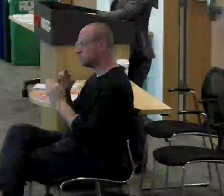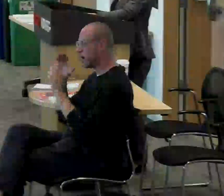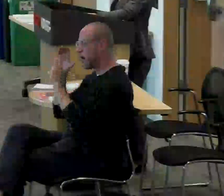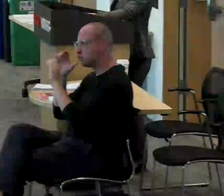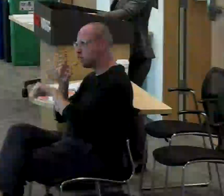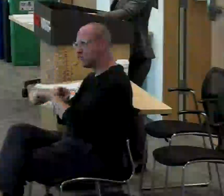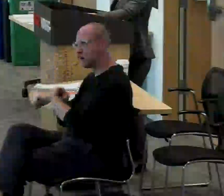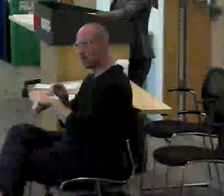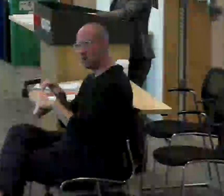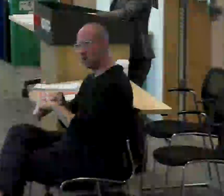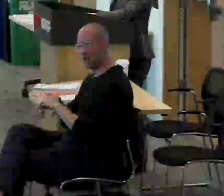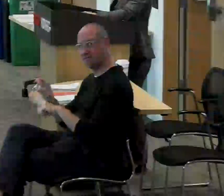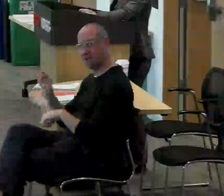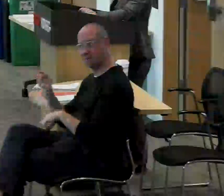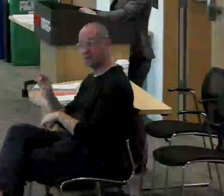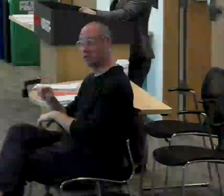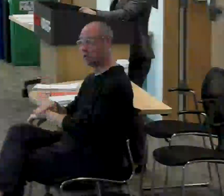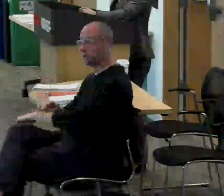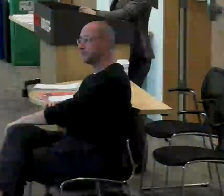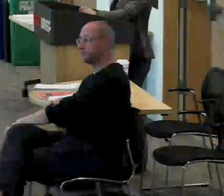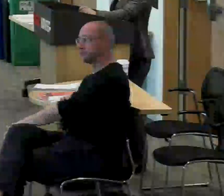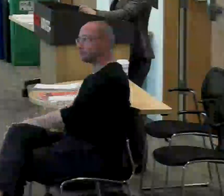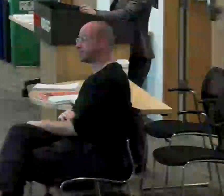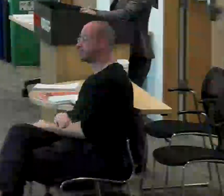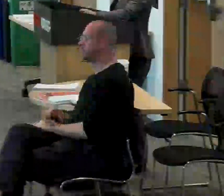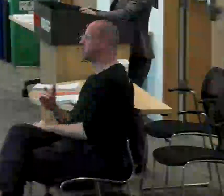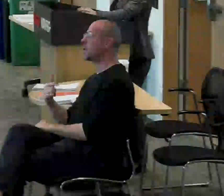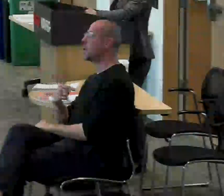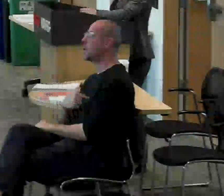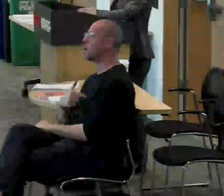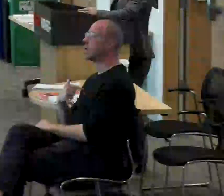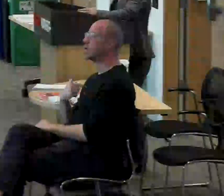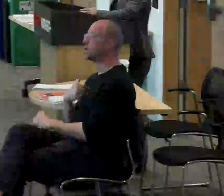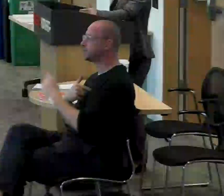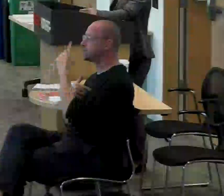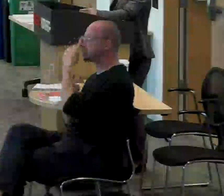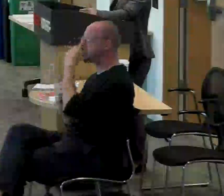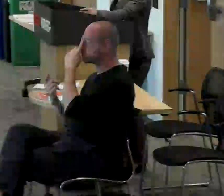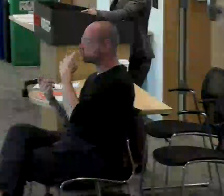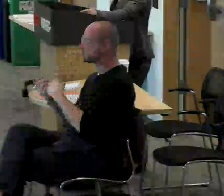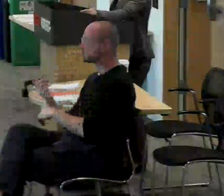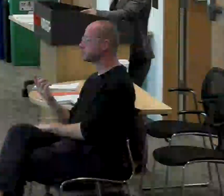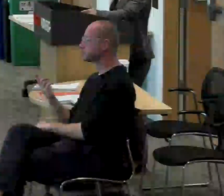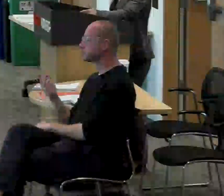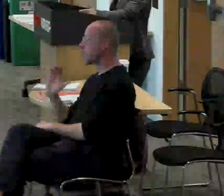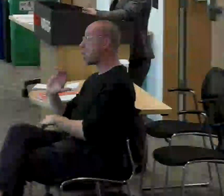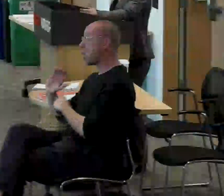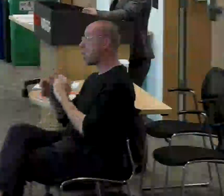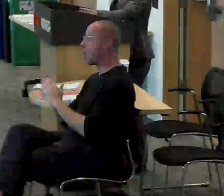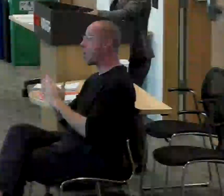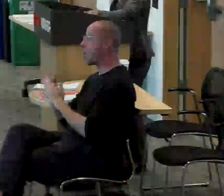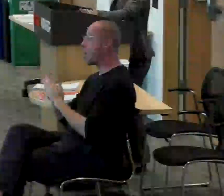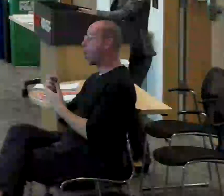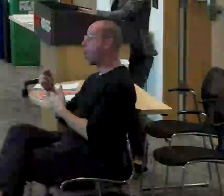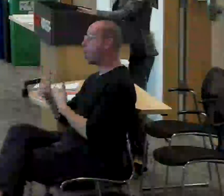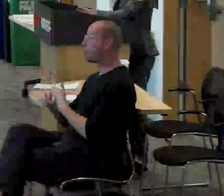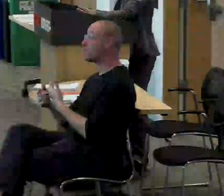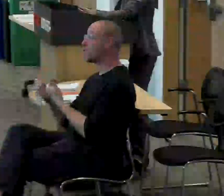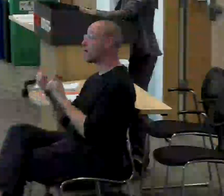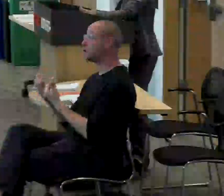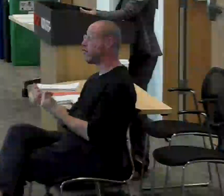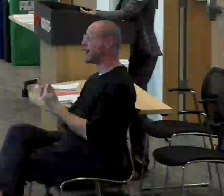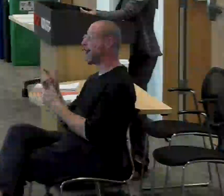So what we want to do is make the point, all of the programs right now are online